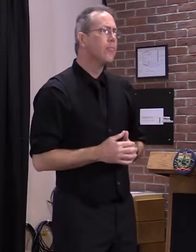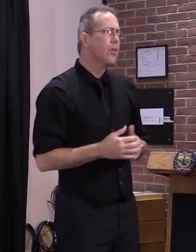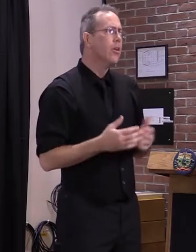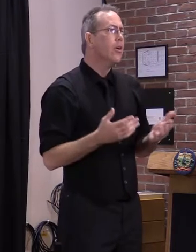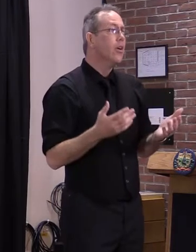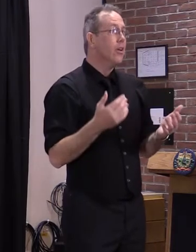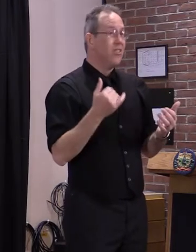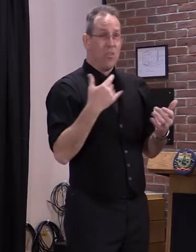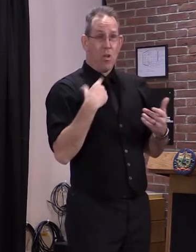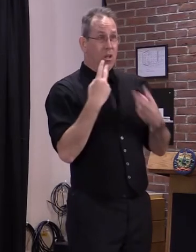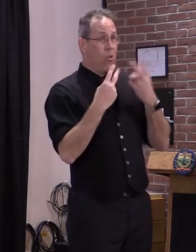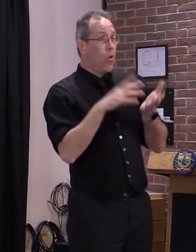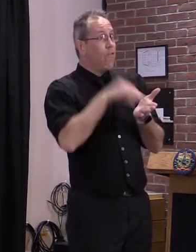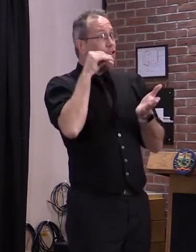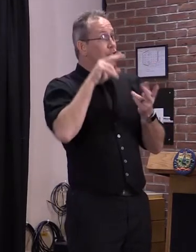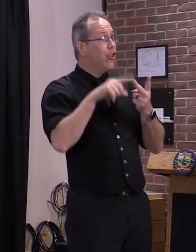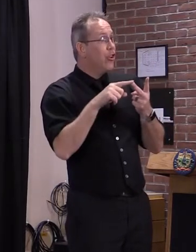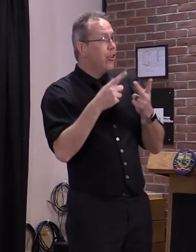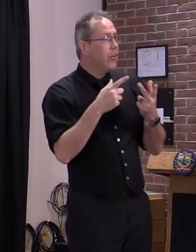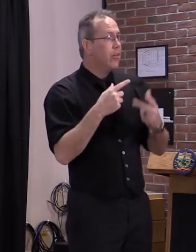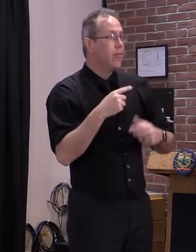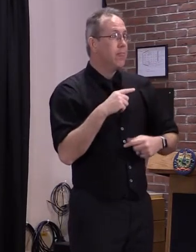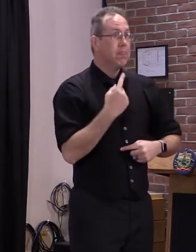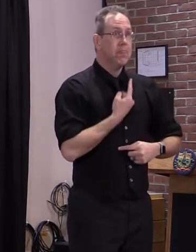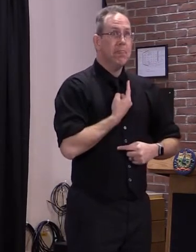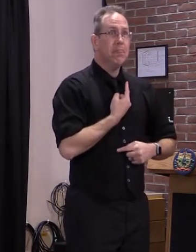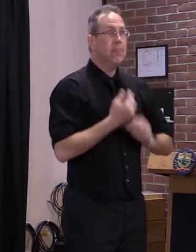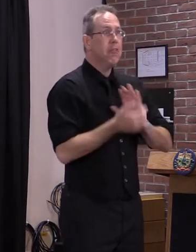individually, that we continue to have to learn